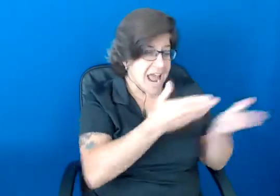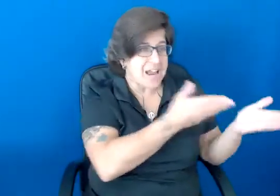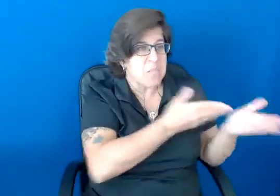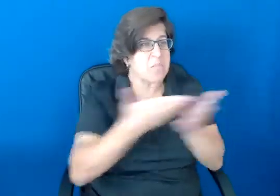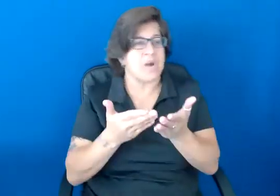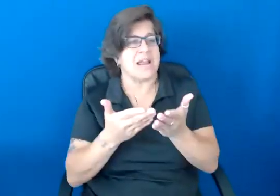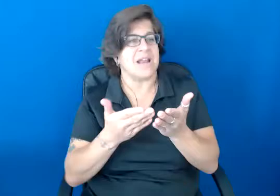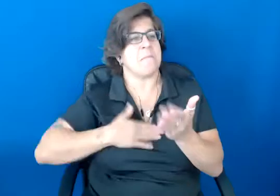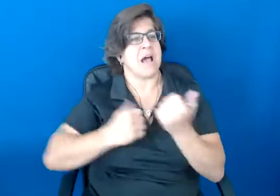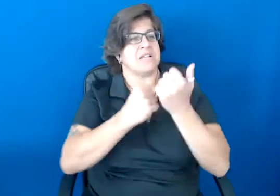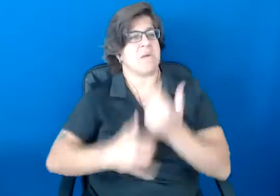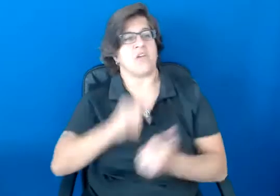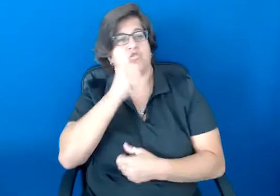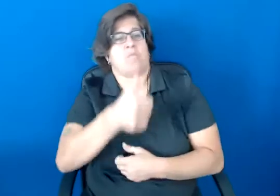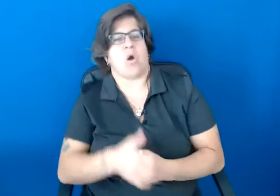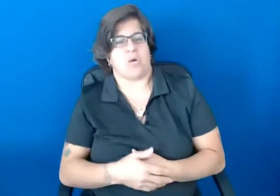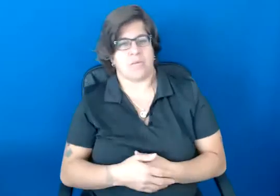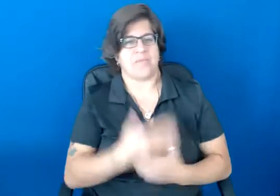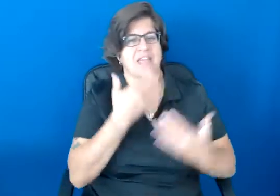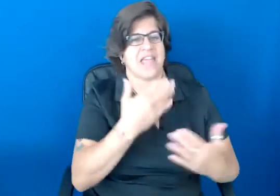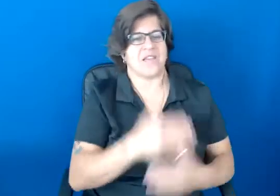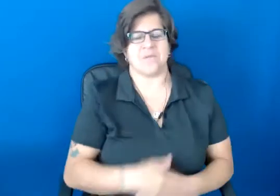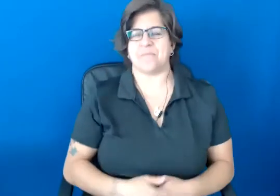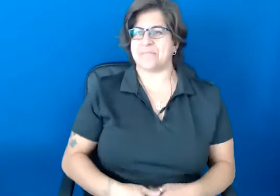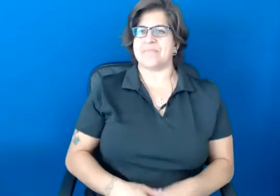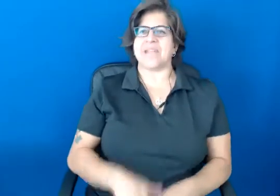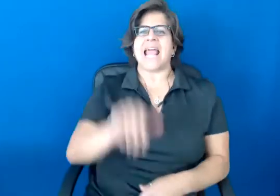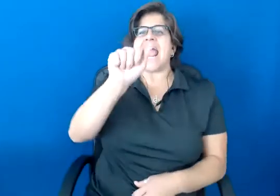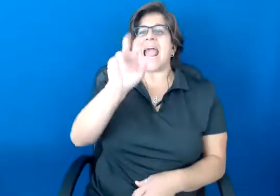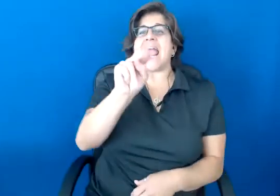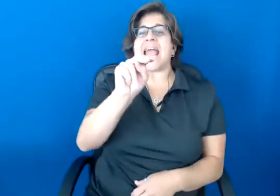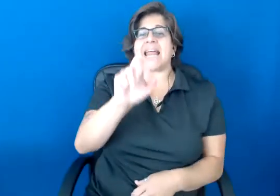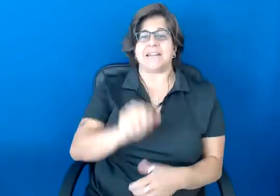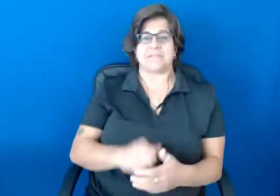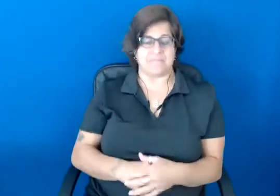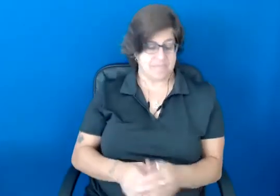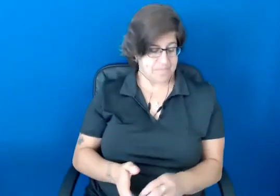tomorrow. Thank you. All right. Thank you, Joe. Anne